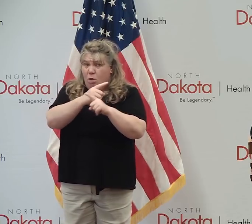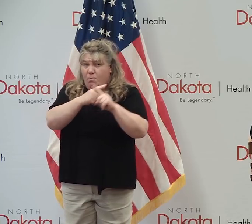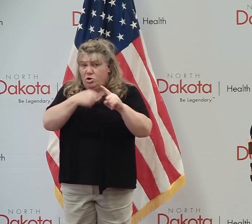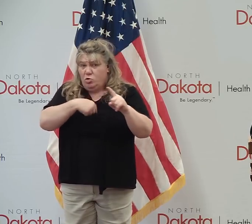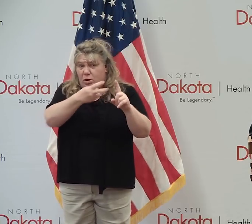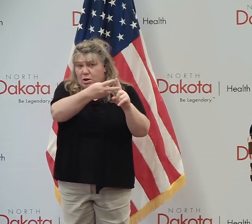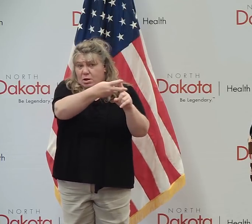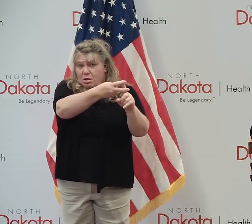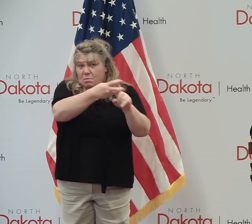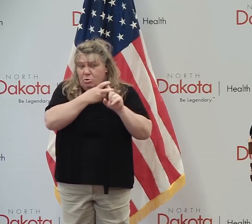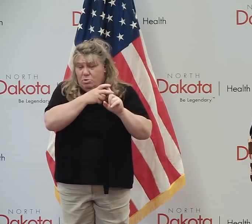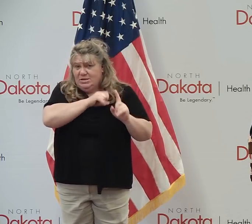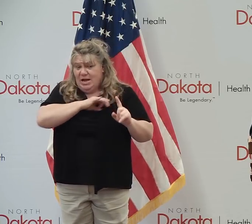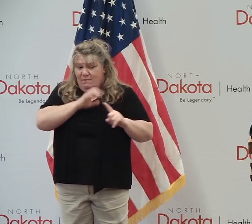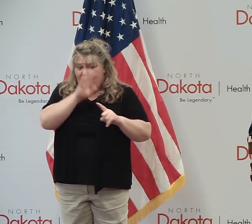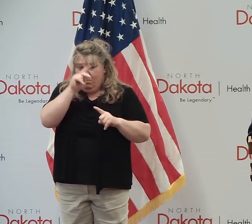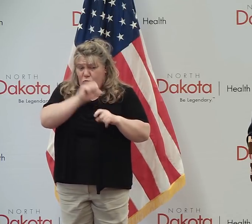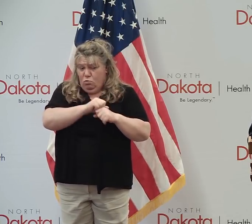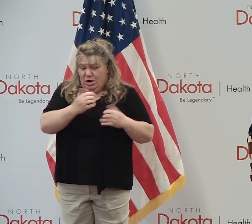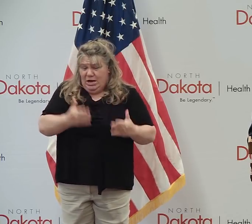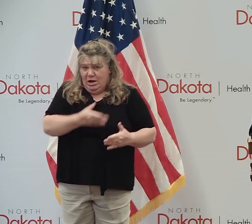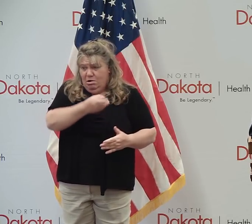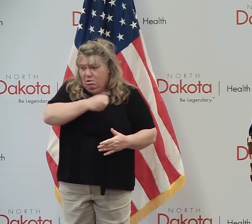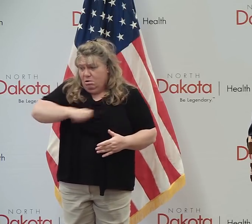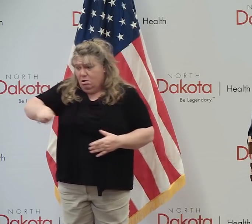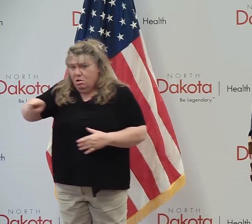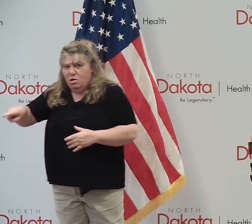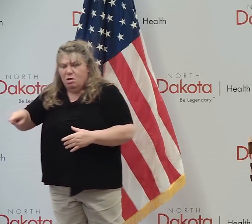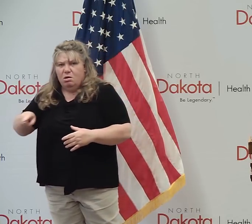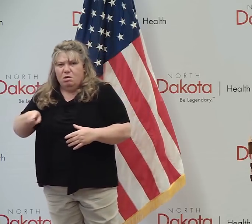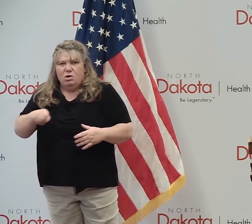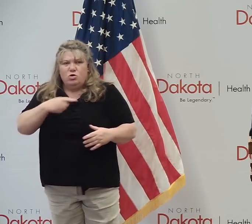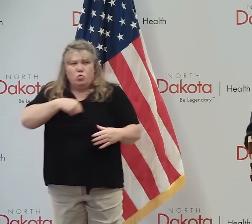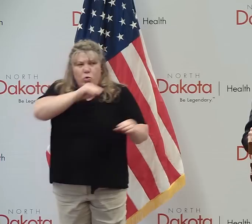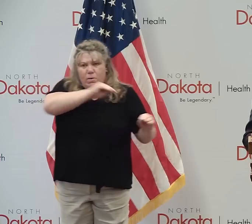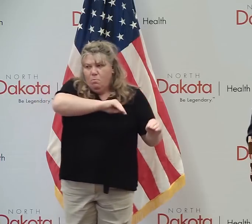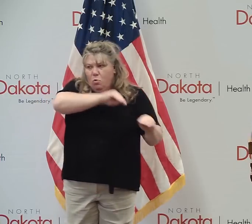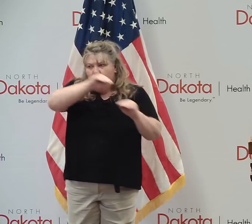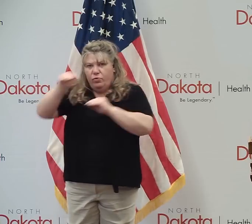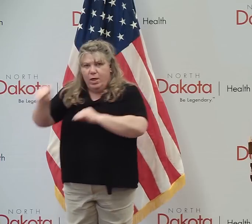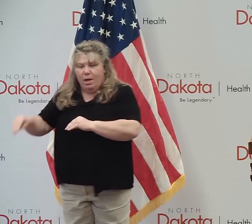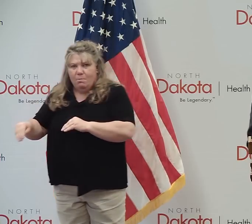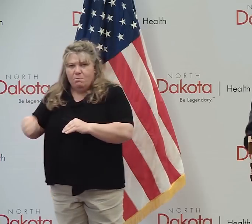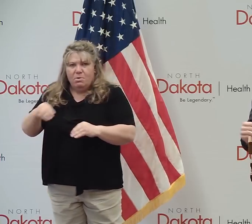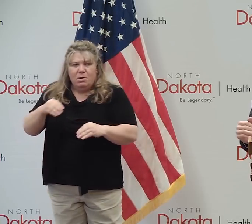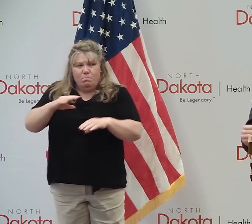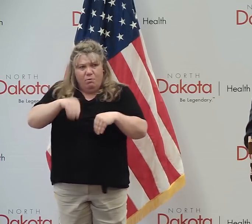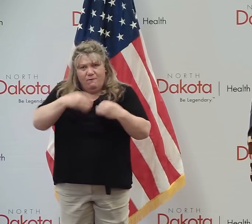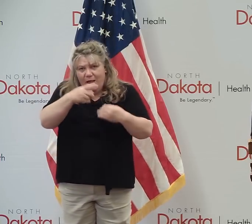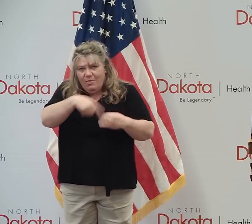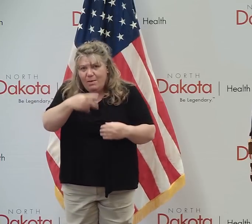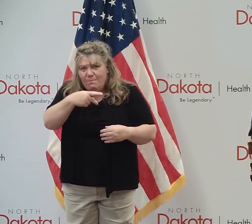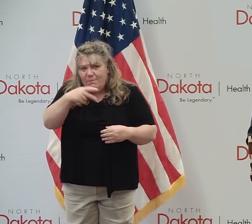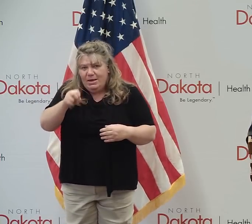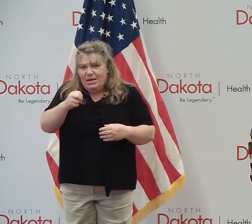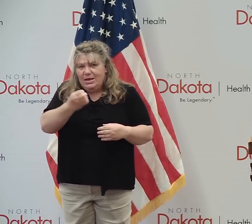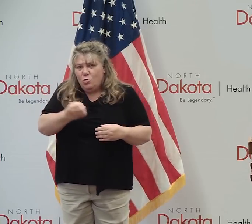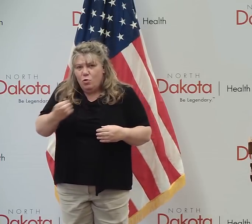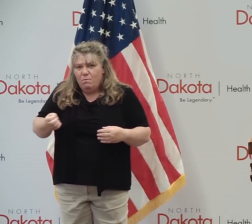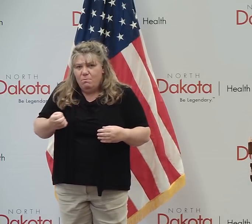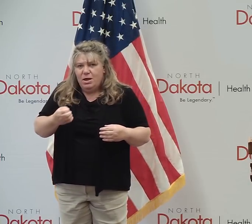Bismarck that are working here where we've got very few cases? Do we get them mobilized, get them PPE gear, get them